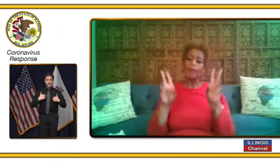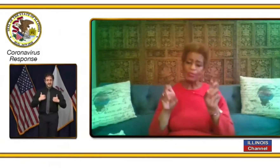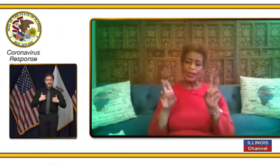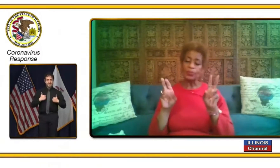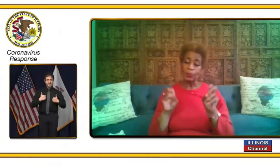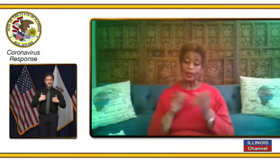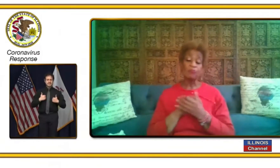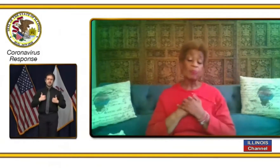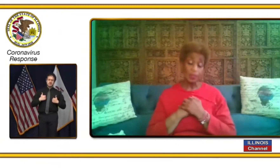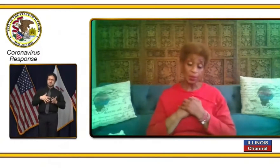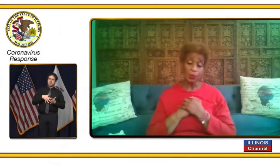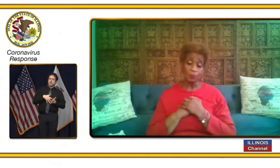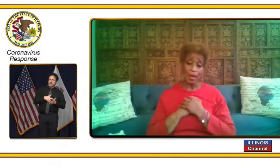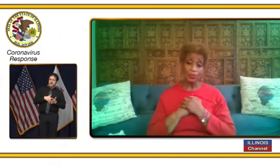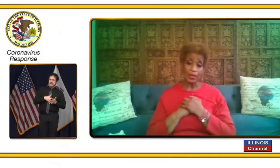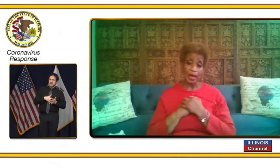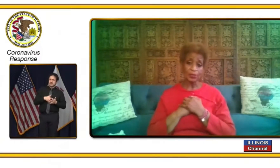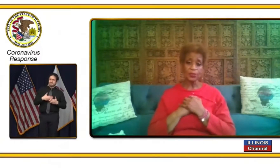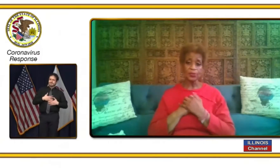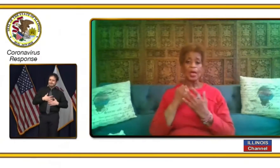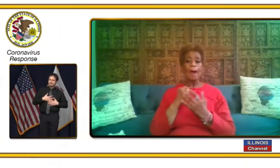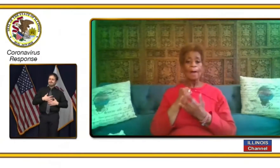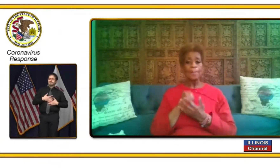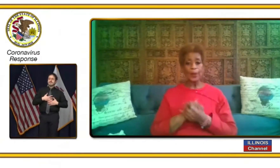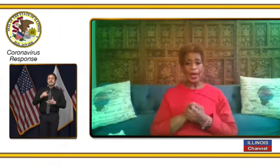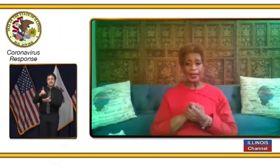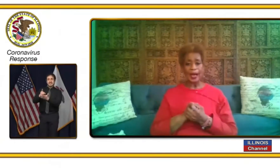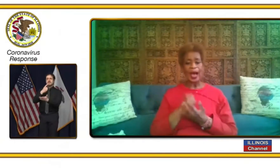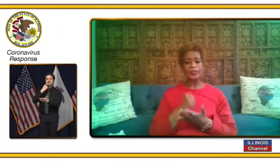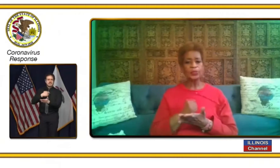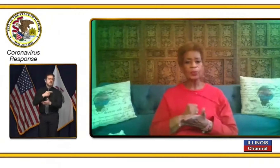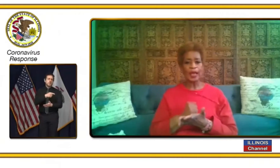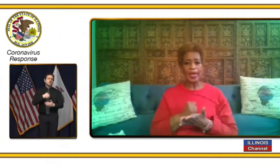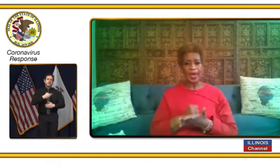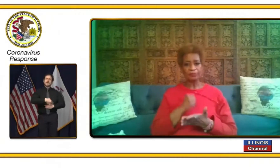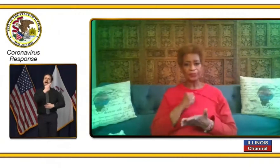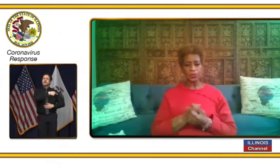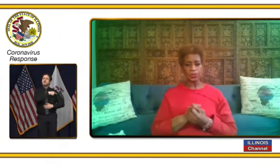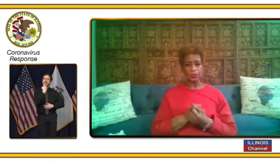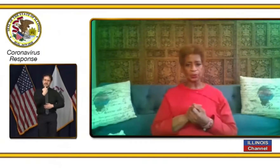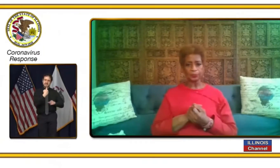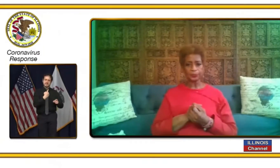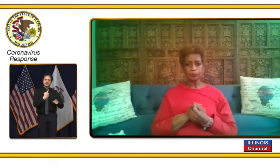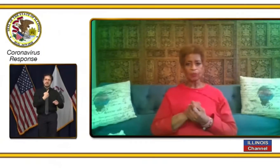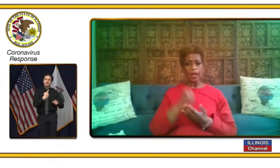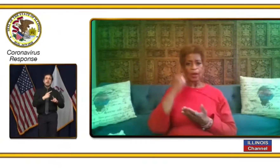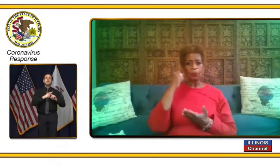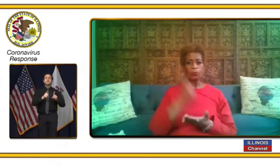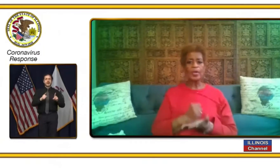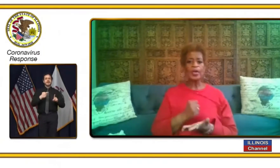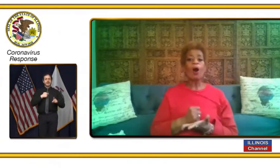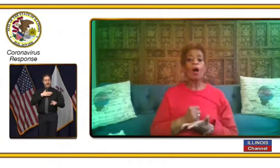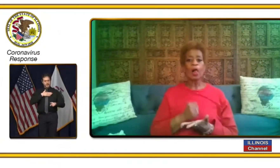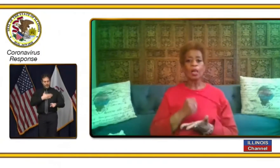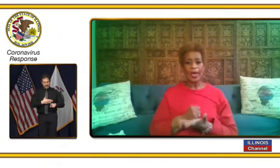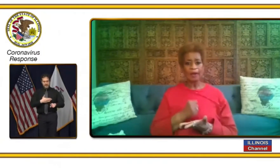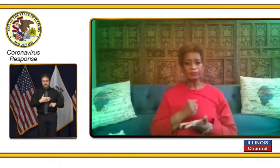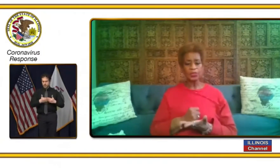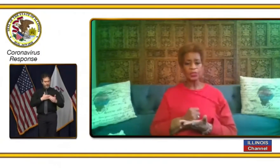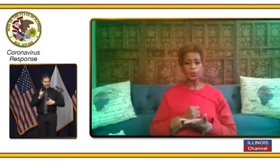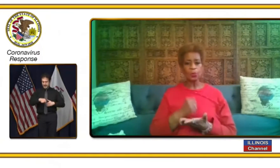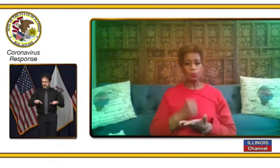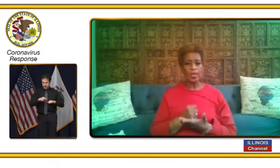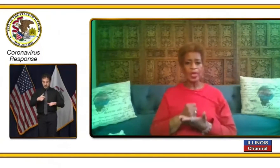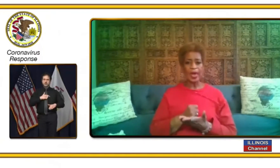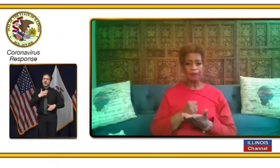is fragile. That's what I've been told by the doctors. But I do what I have to do.